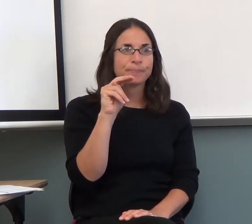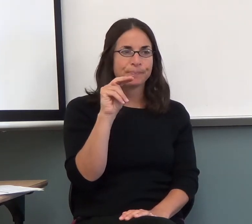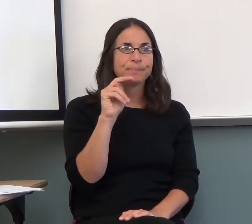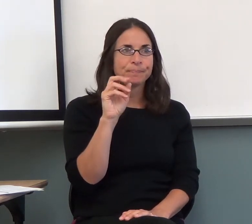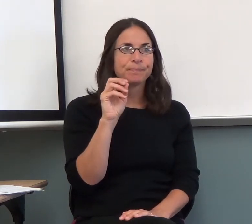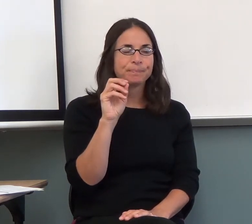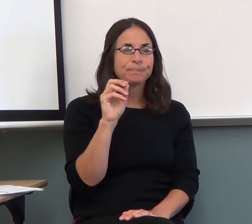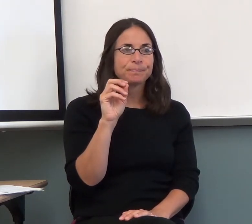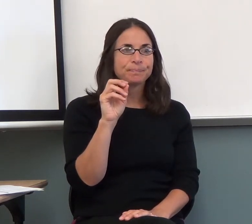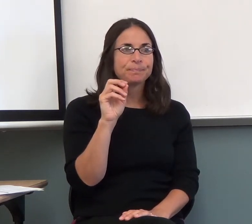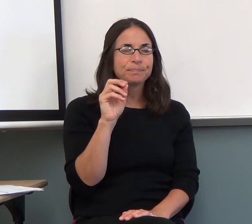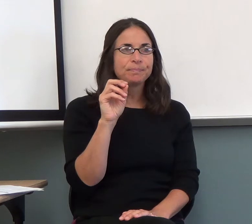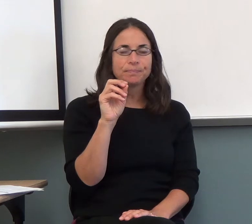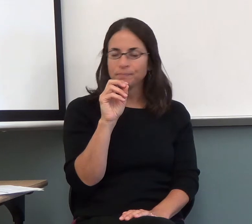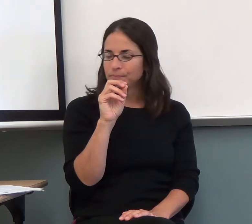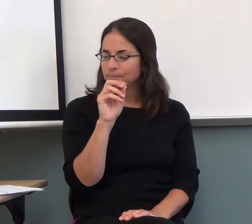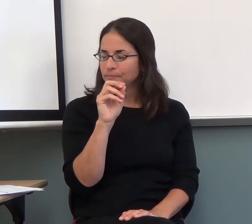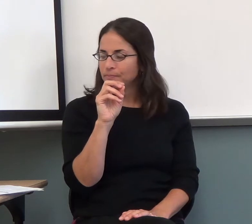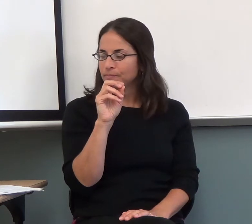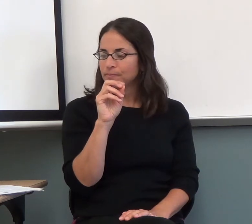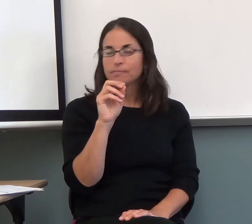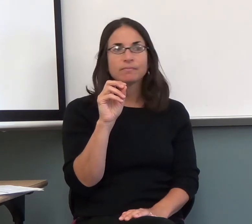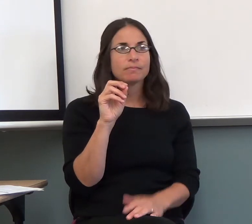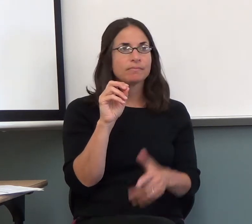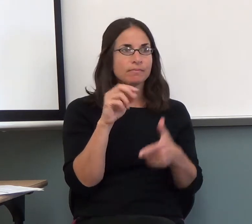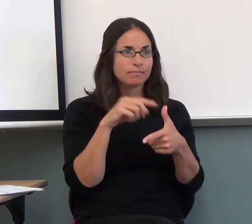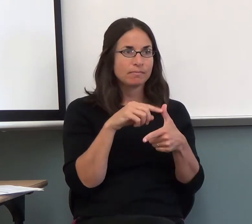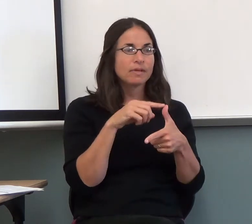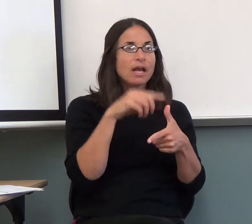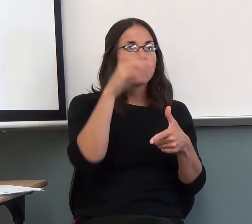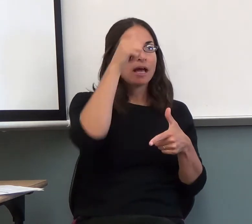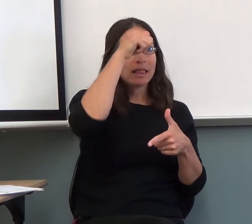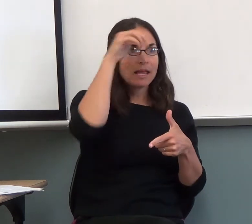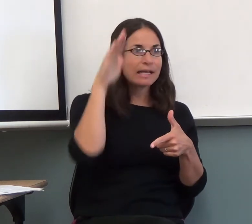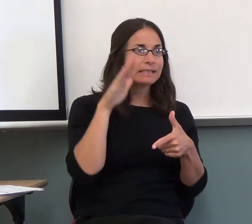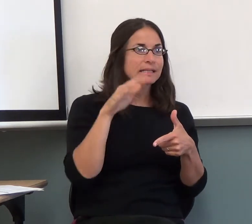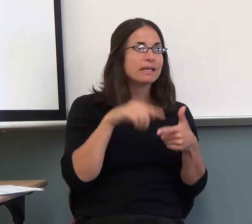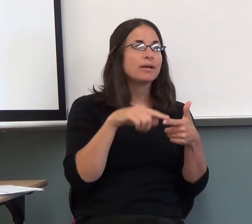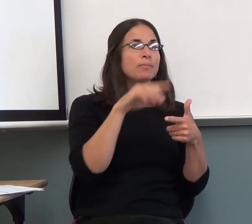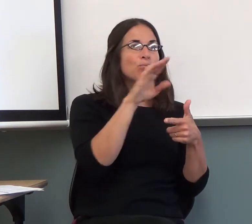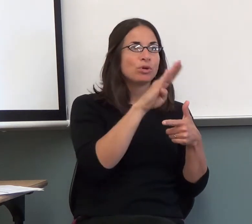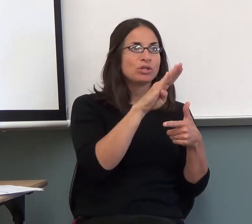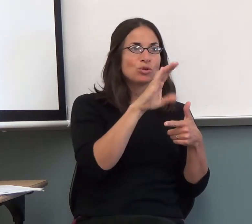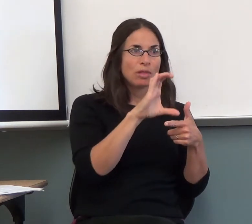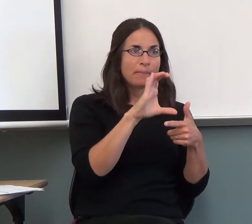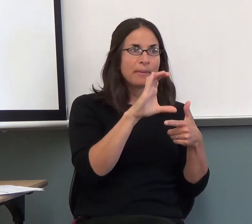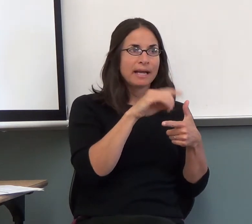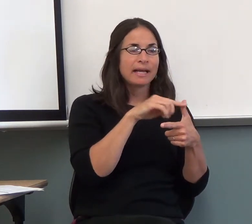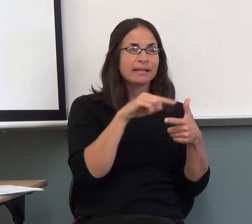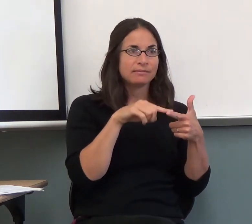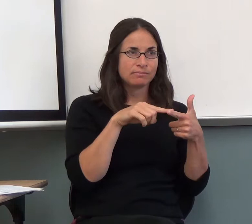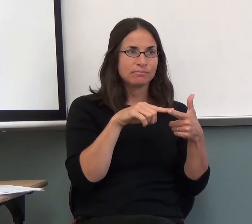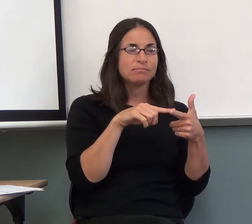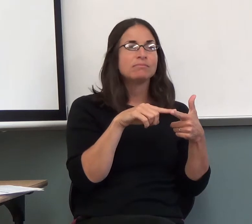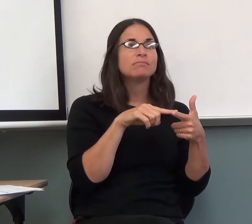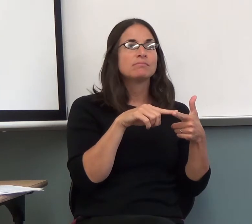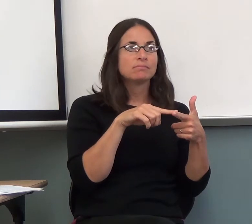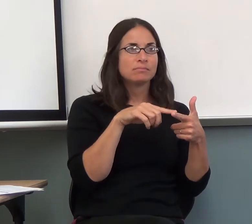Alaska and British Columbia. Alaska and British Columbia. Good, well done. And those are